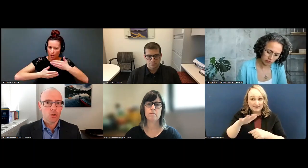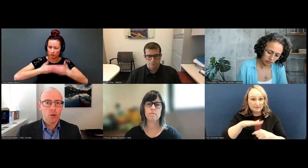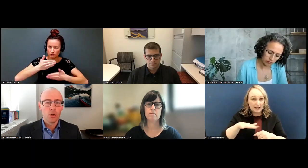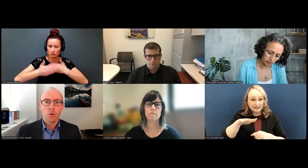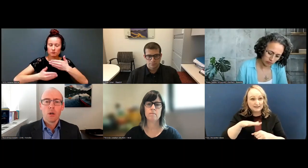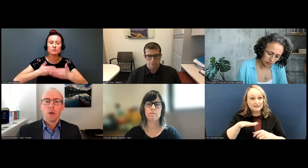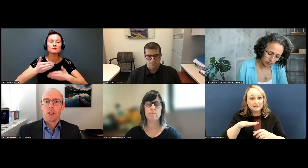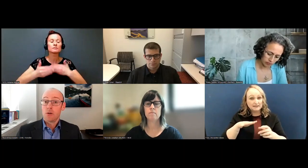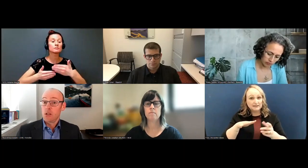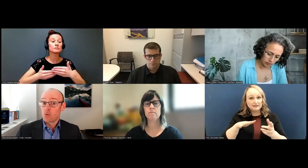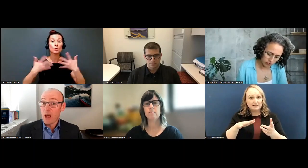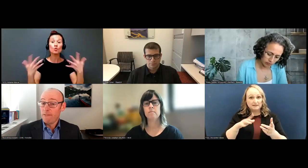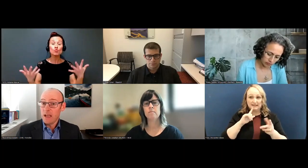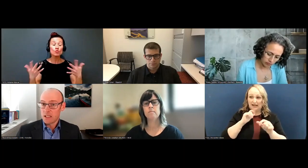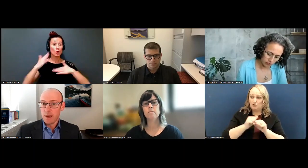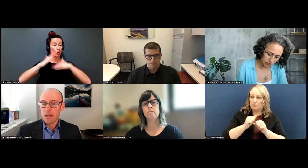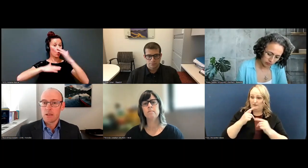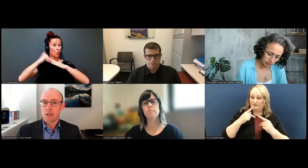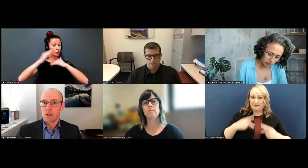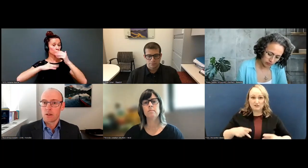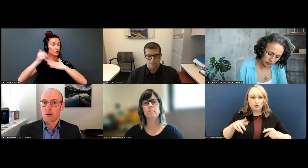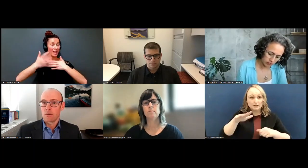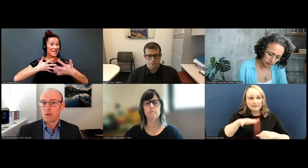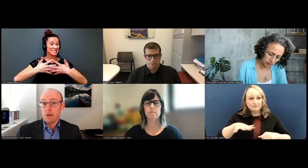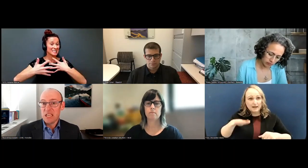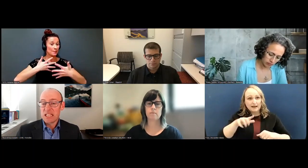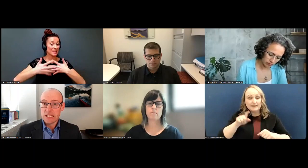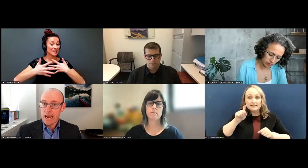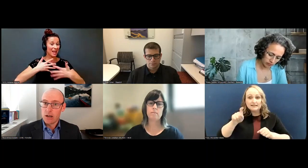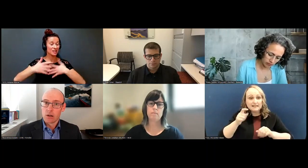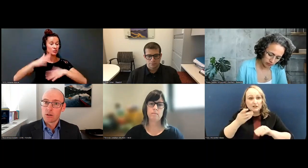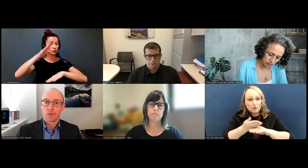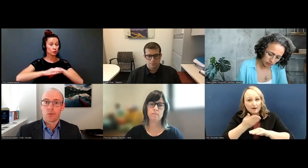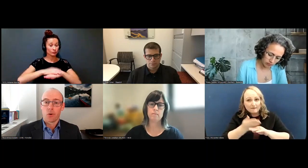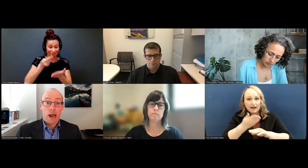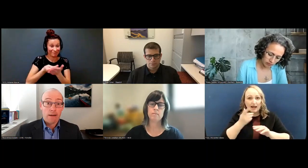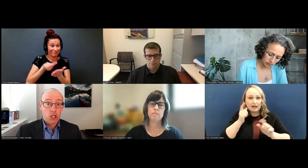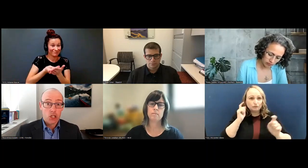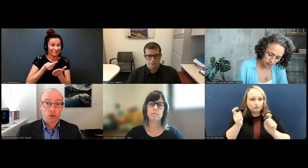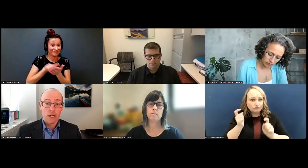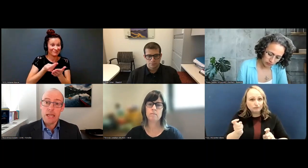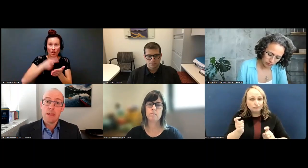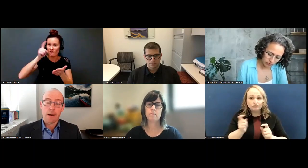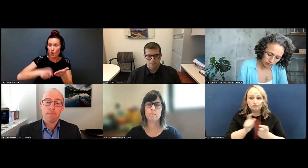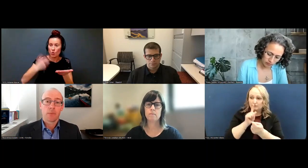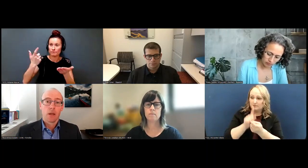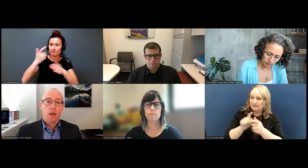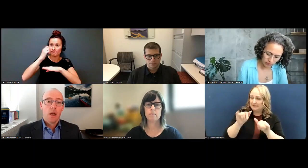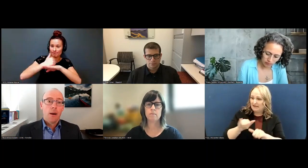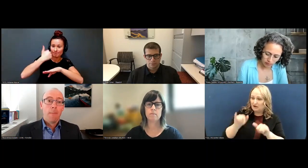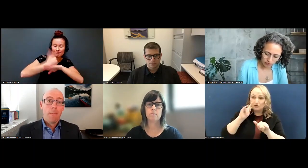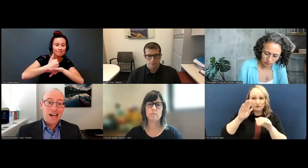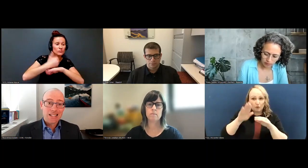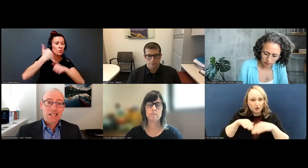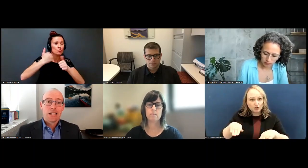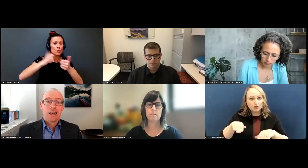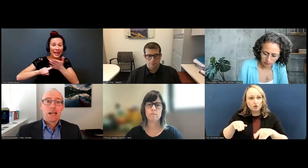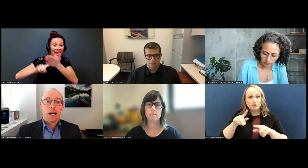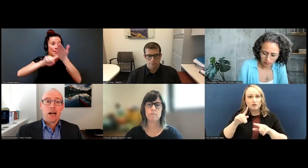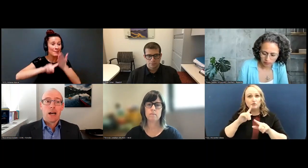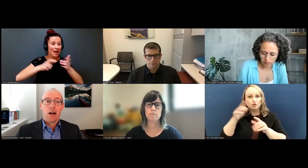certainly true. You do need to renovate spaces so that they meet standards for having children in them.